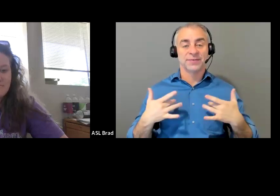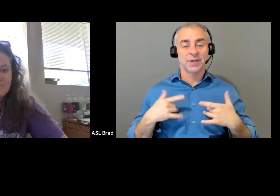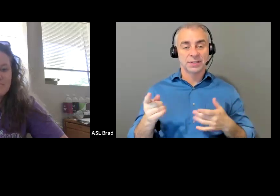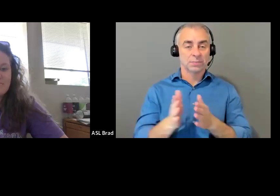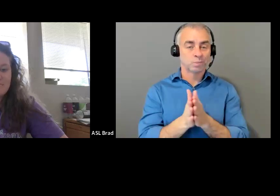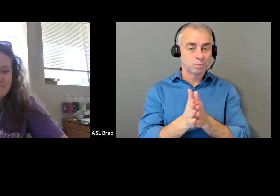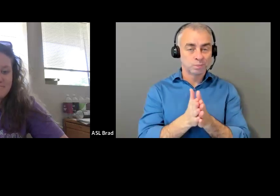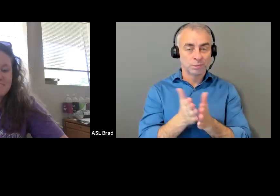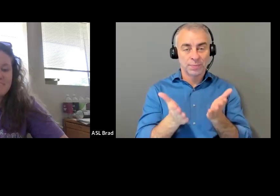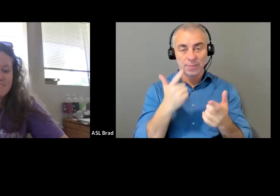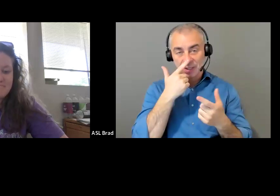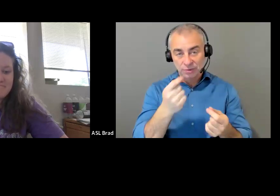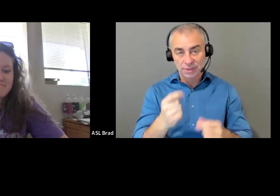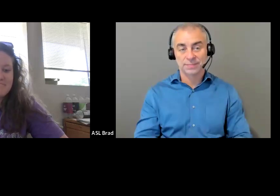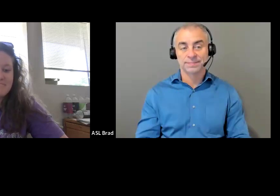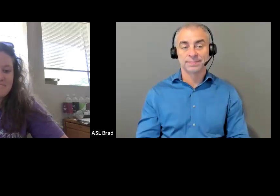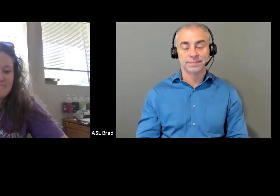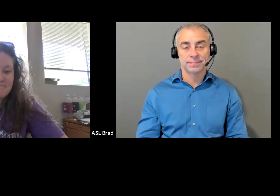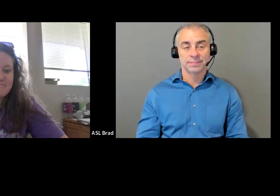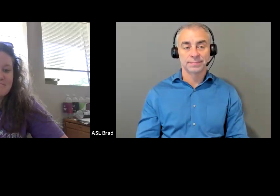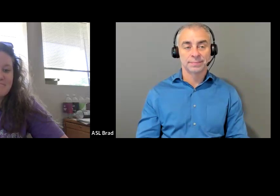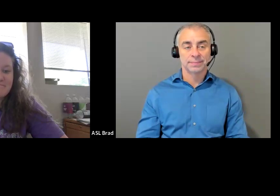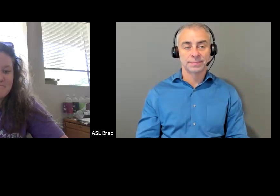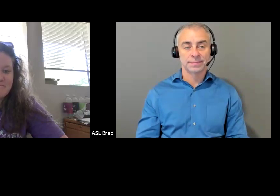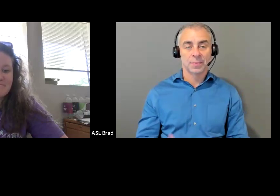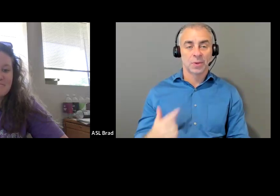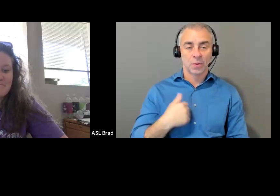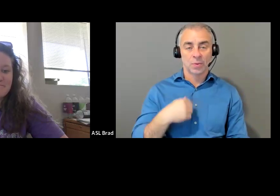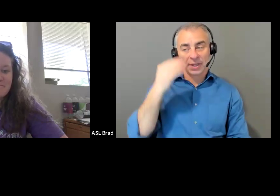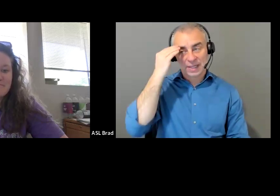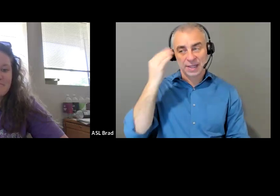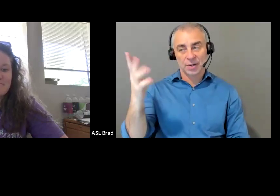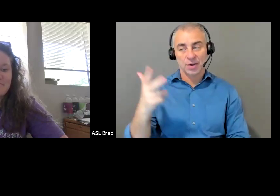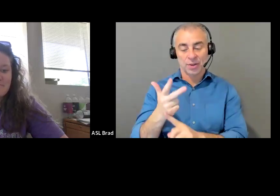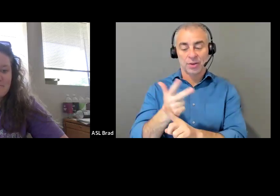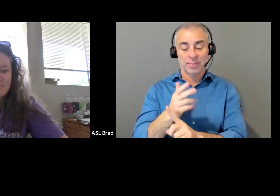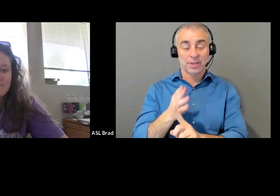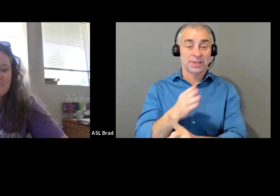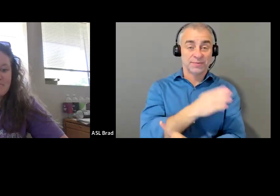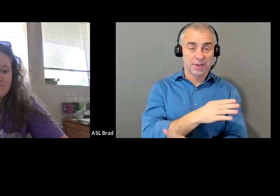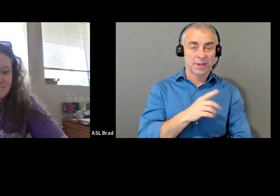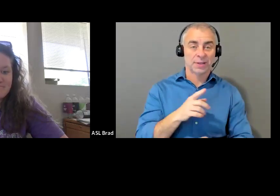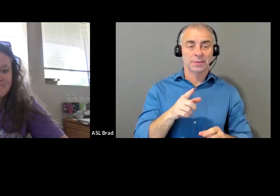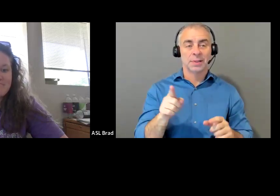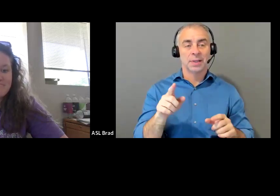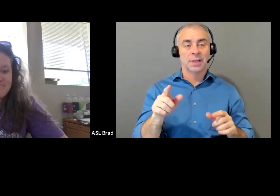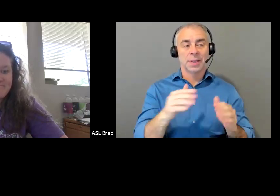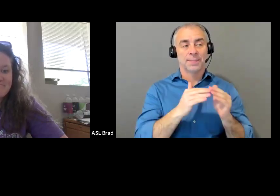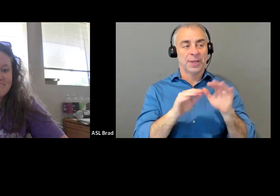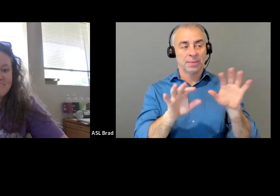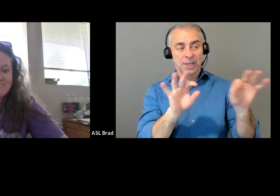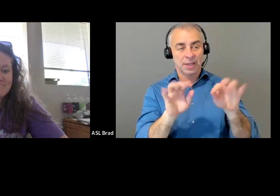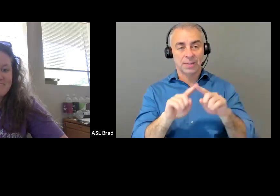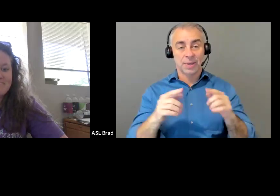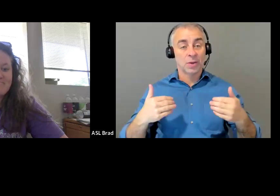interested for 3 months in advance, and then they kind of choose them and kind of sort them out that way. But a youth committee is